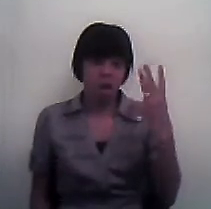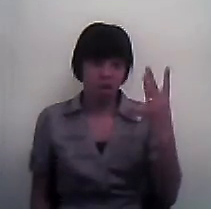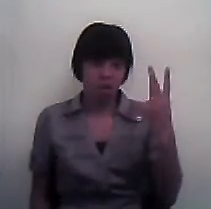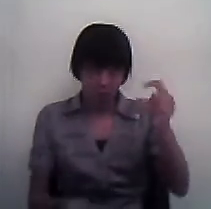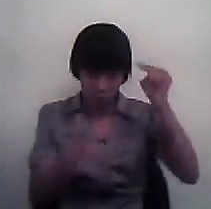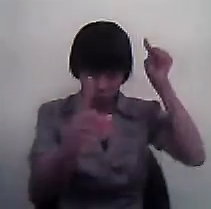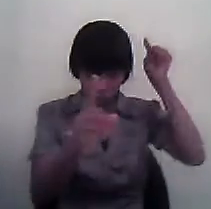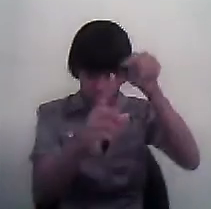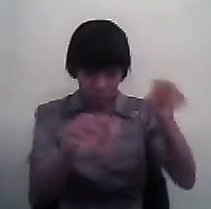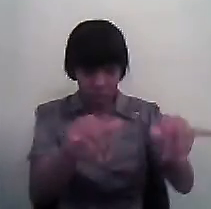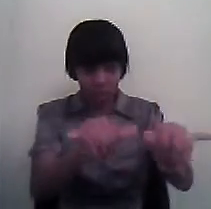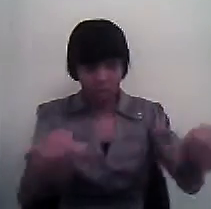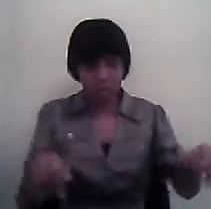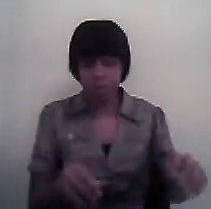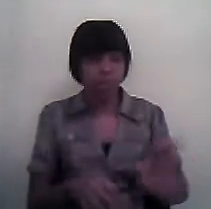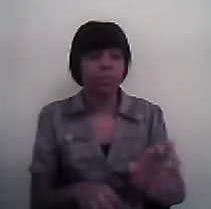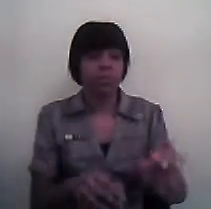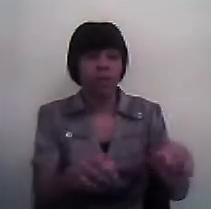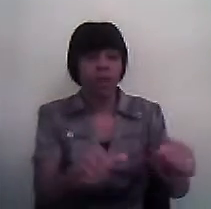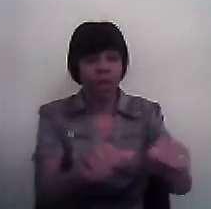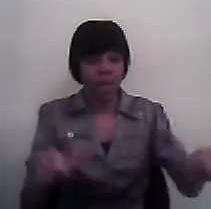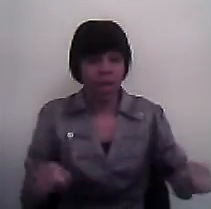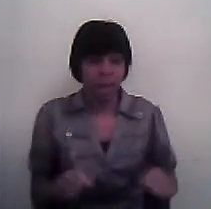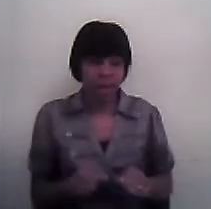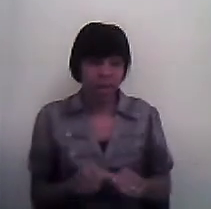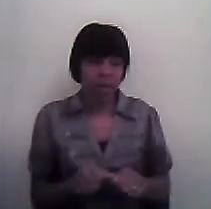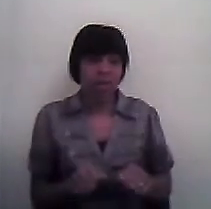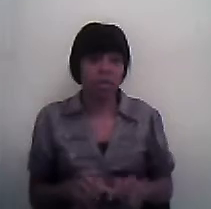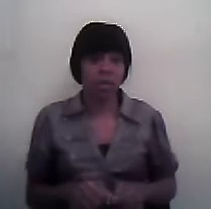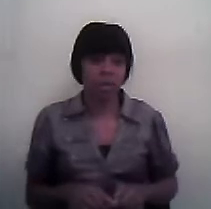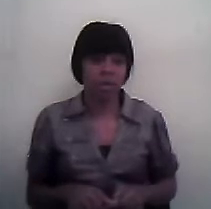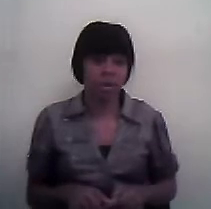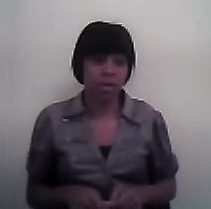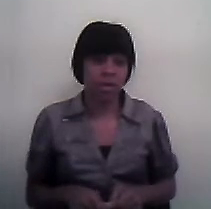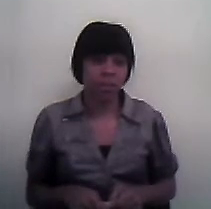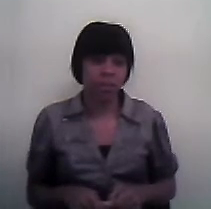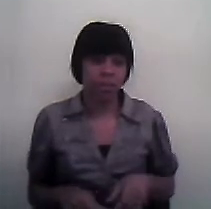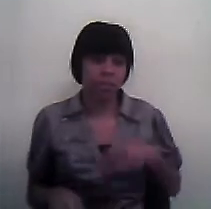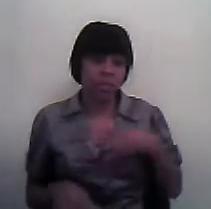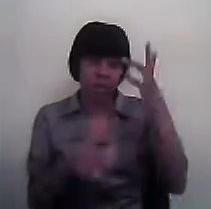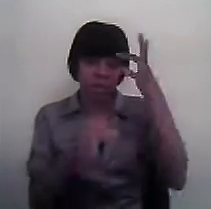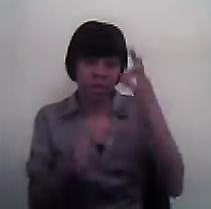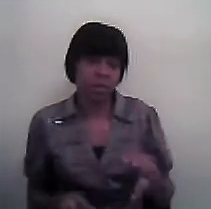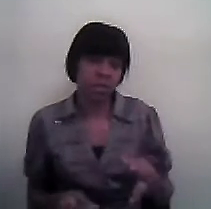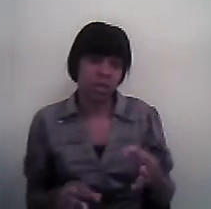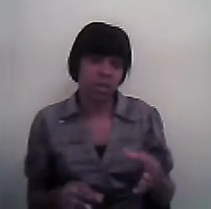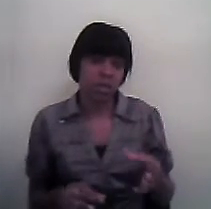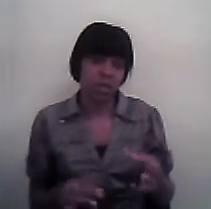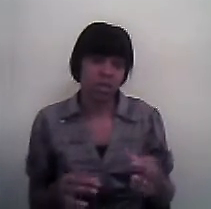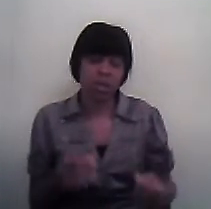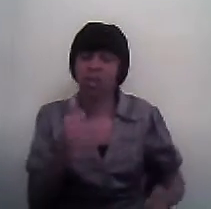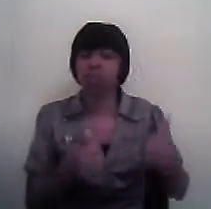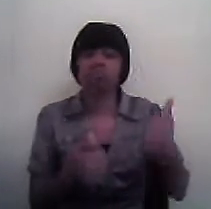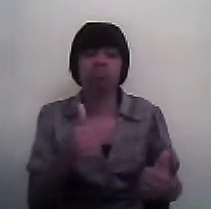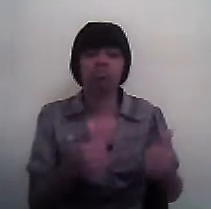by random, really. I just decide which ones I'm going to do at the beginning of that semester. And in the past, I've